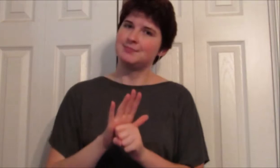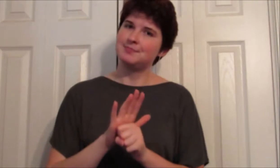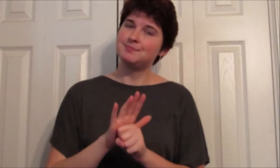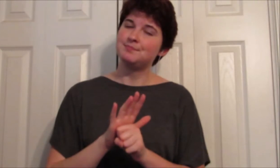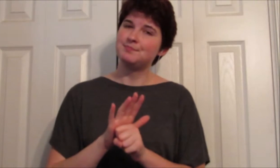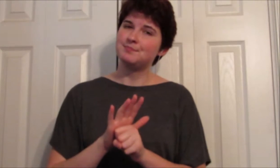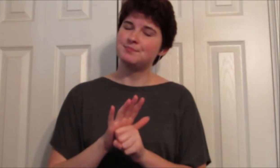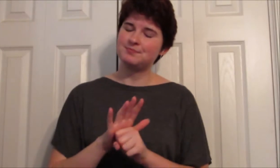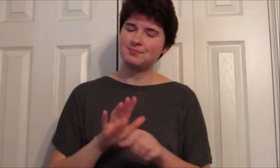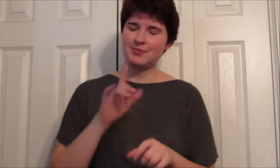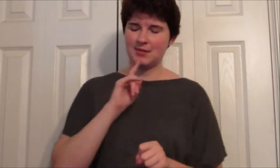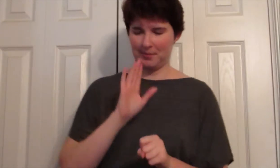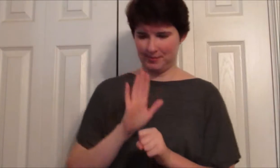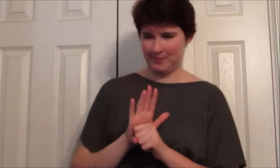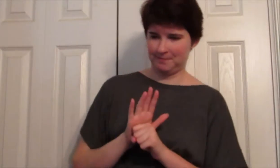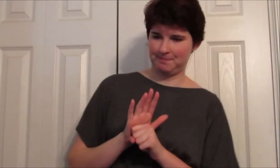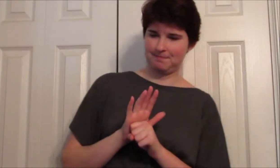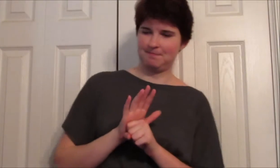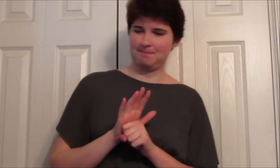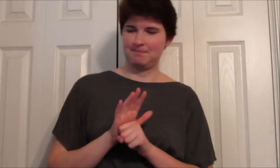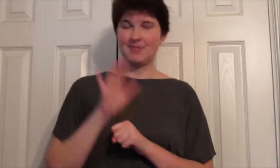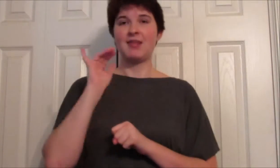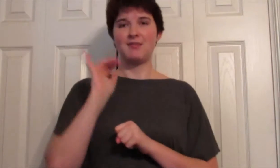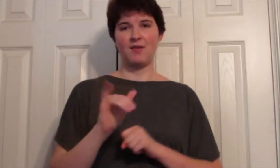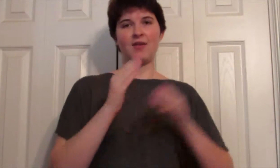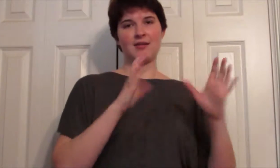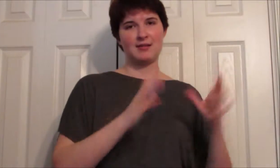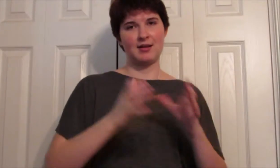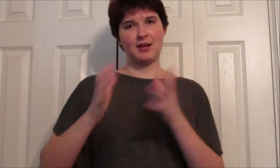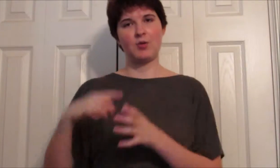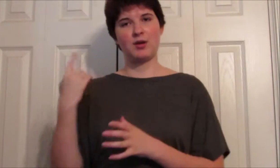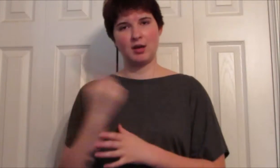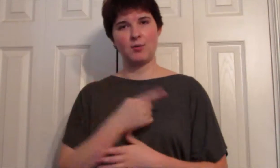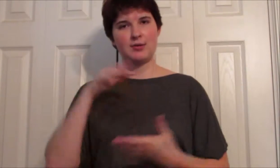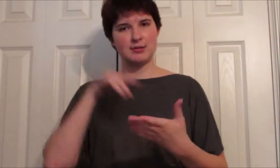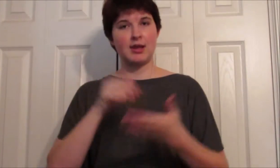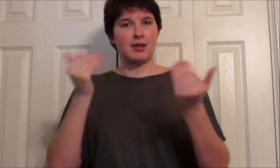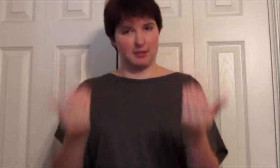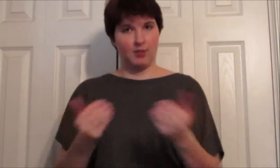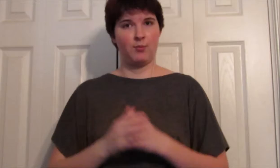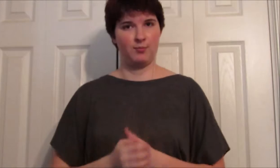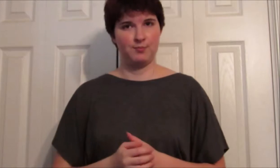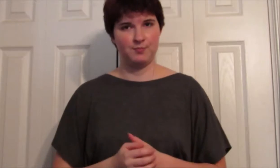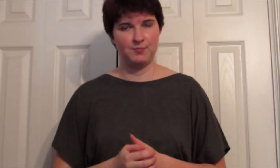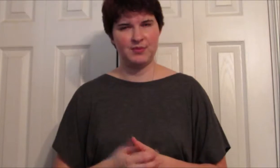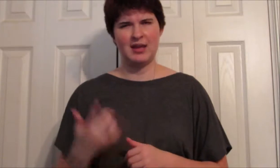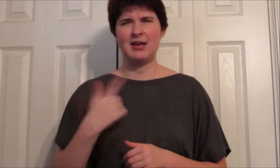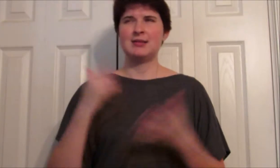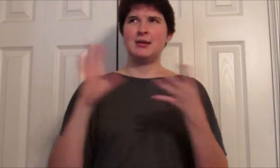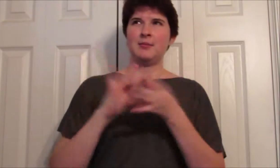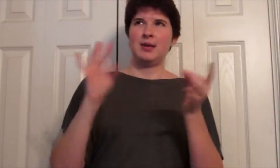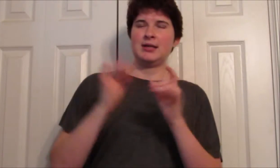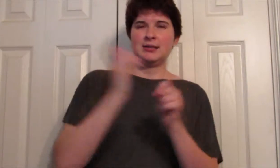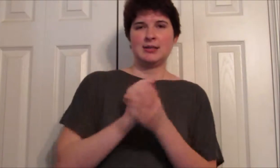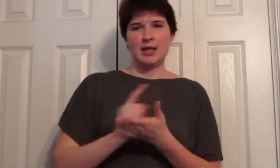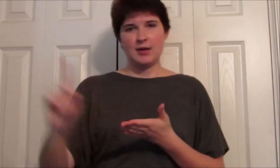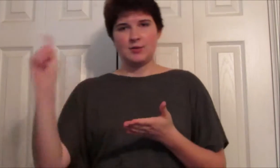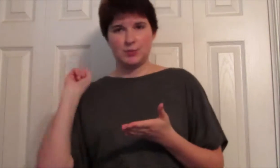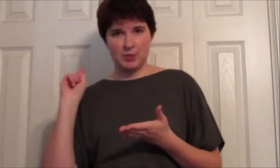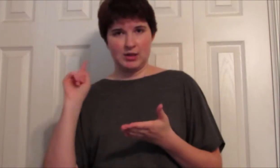it. Commitment. That's the series that we're doing. And as I mentioned last week, during these next weeks, we